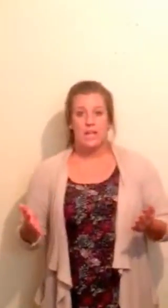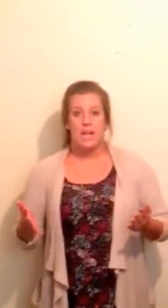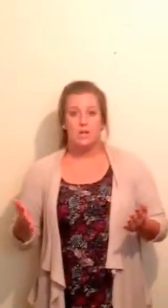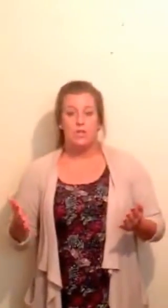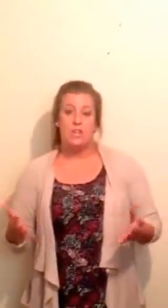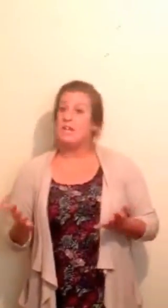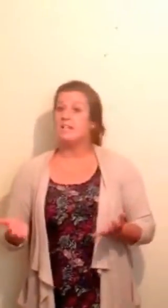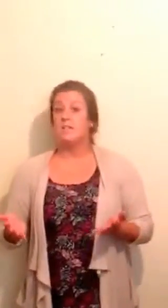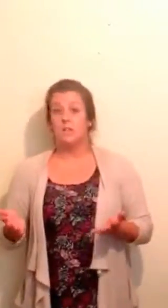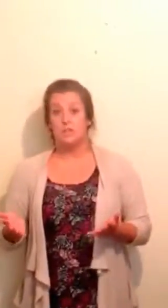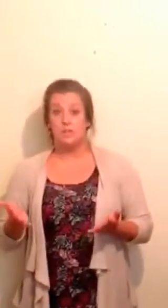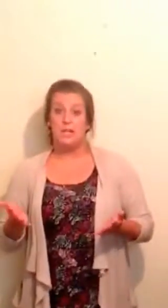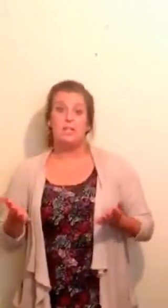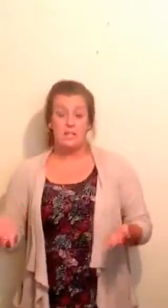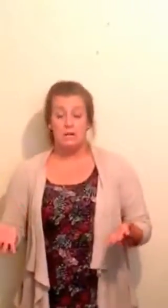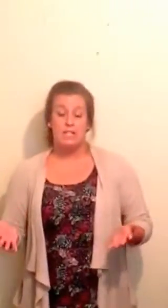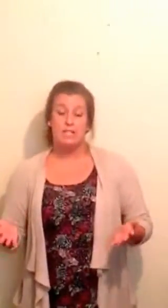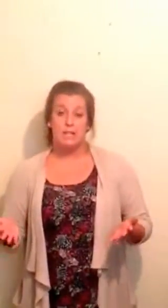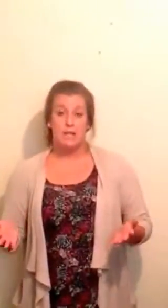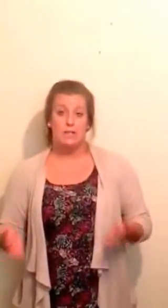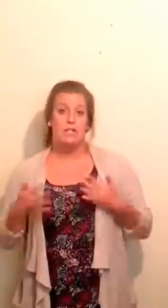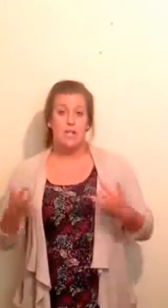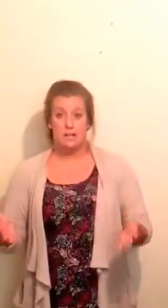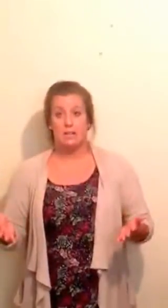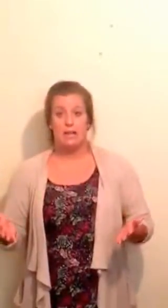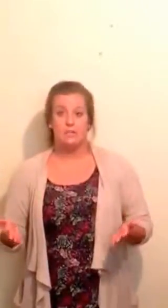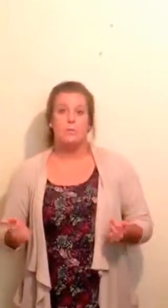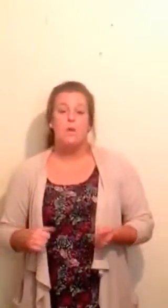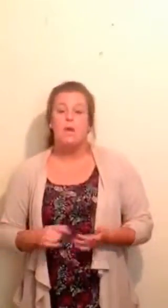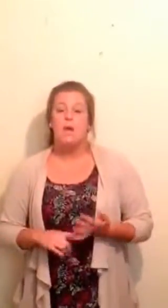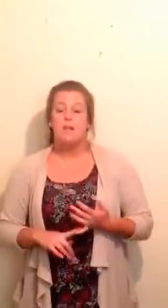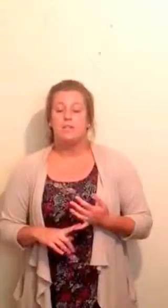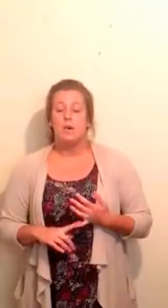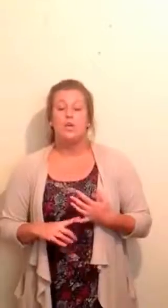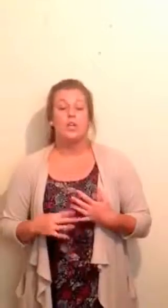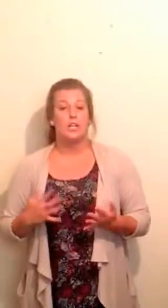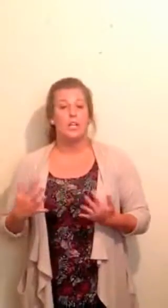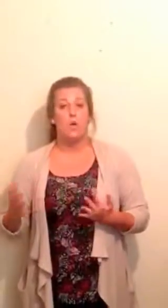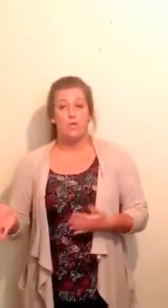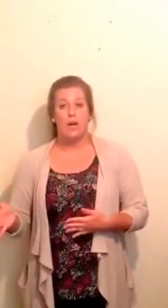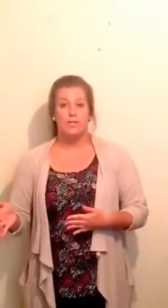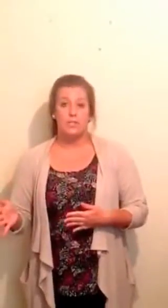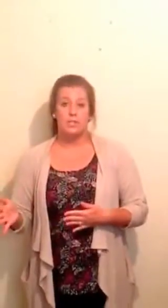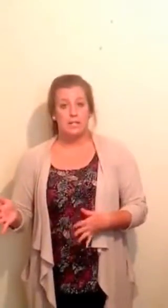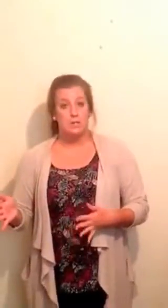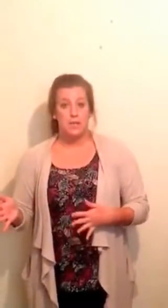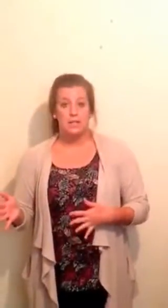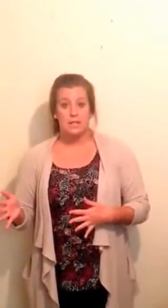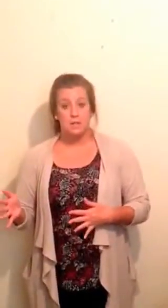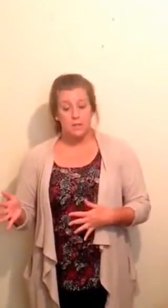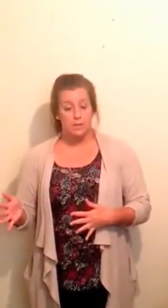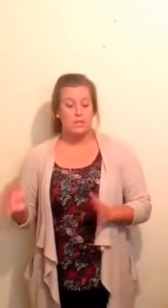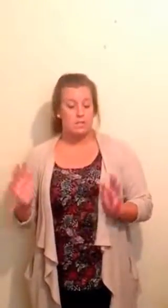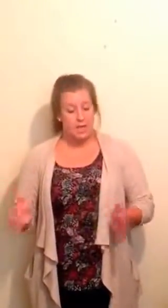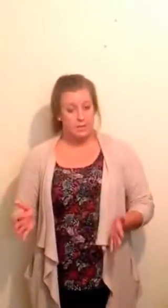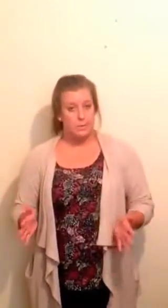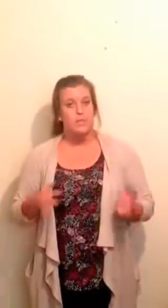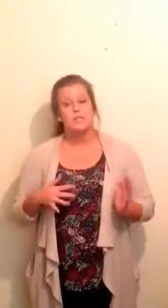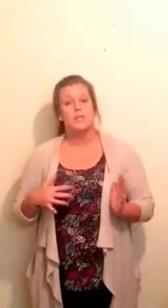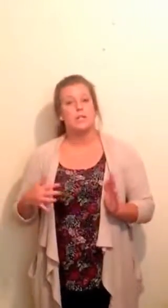on the needs of their students and using technology in the classroom. And so you're going to go over, after you're done with the computers and the experts, you're going to